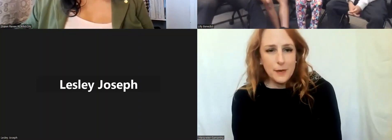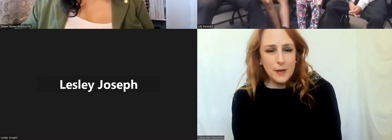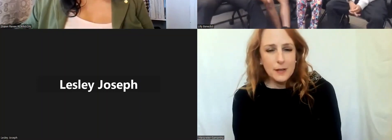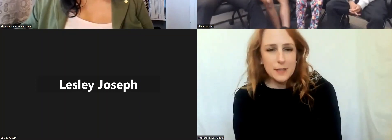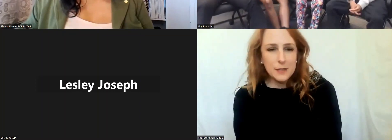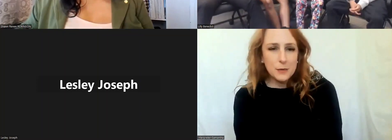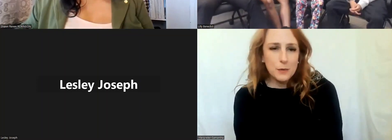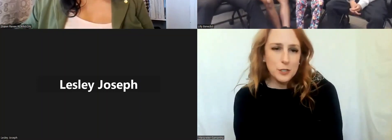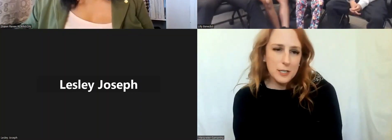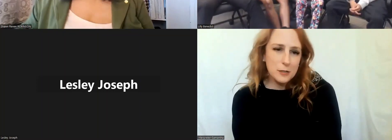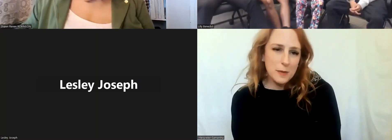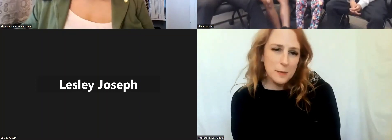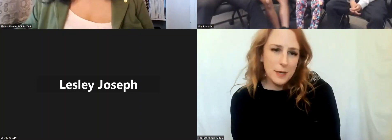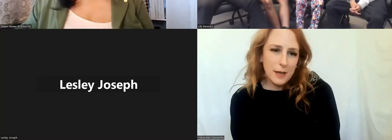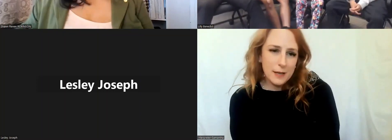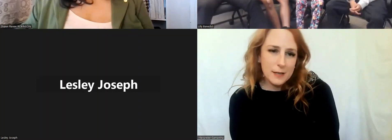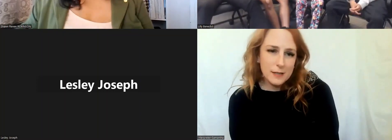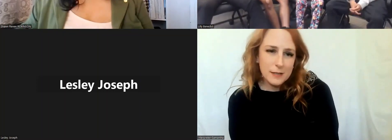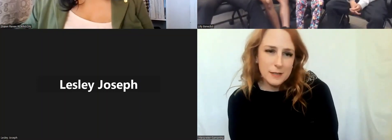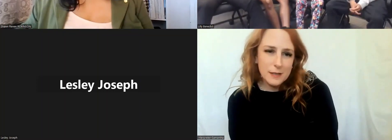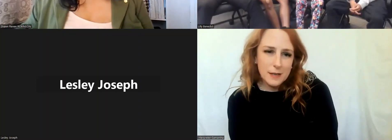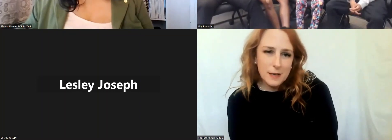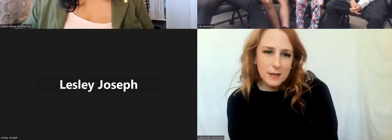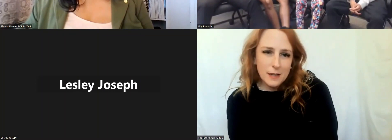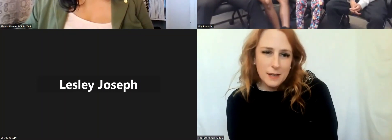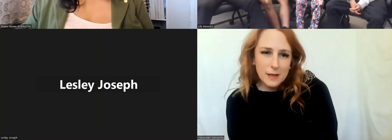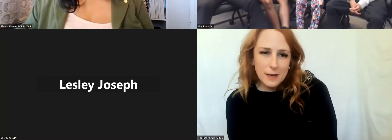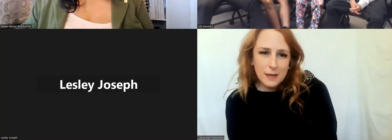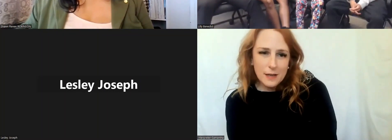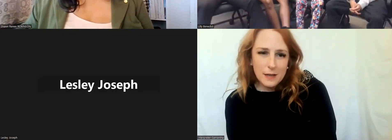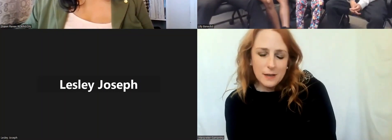I felt this school changed me because